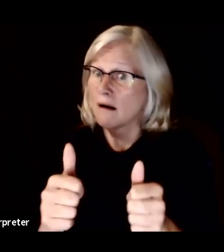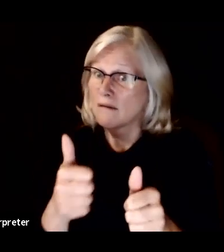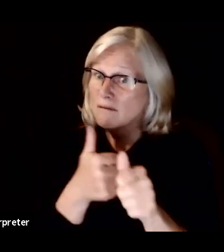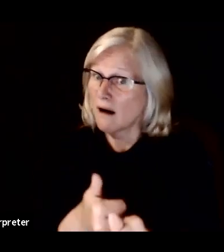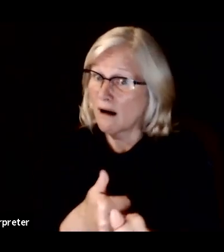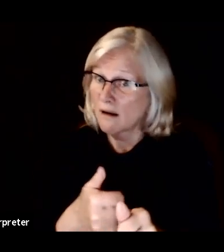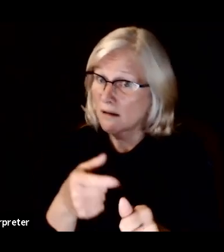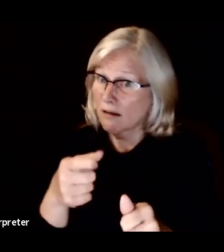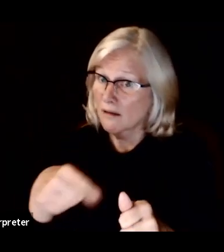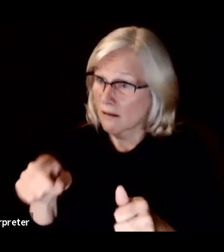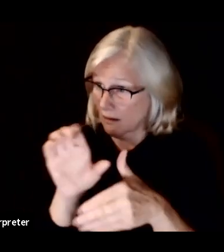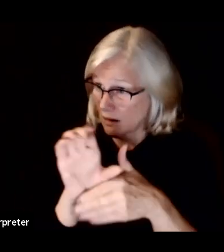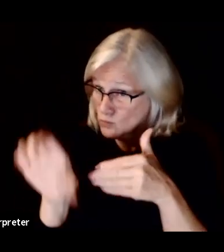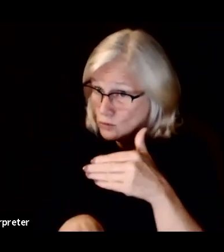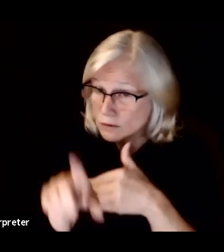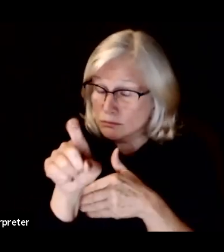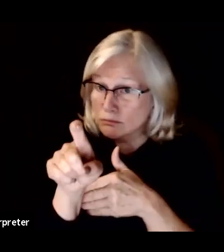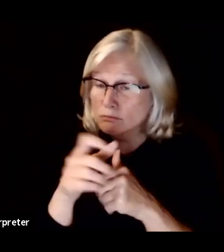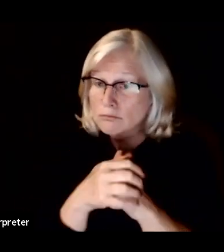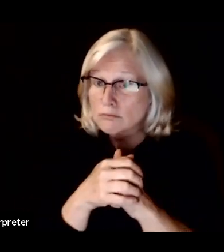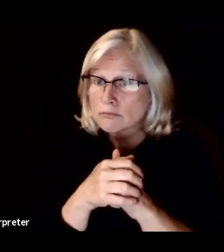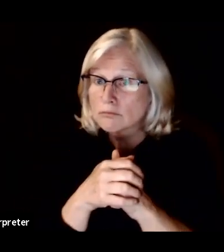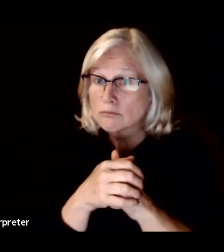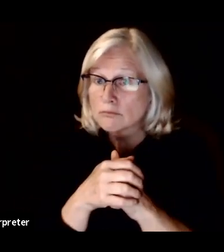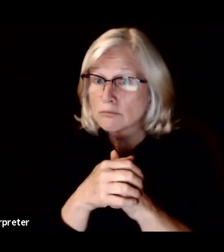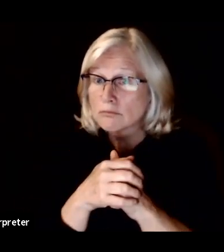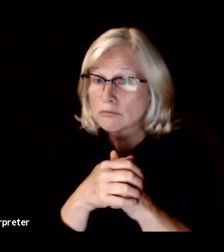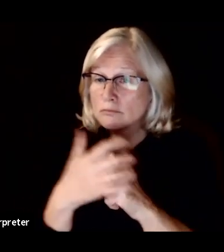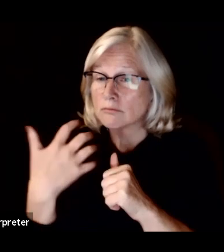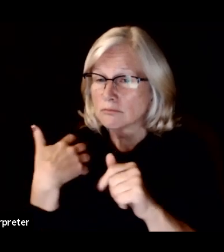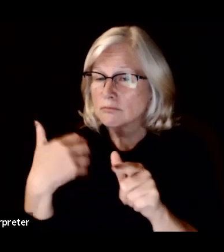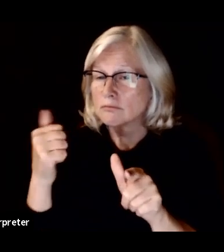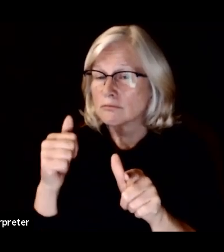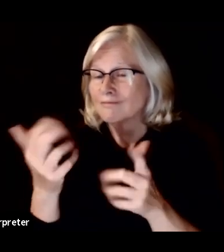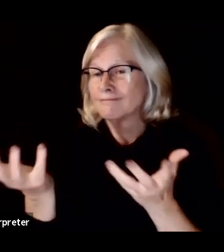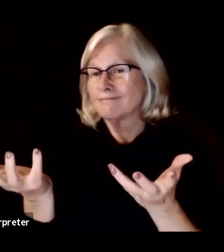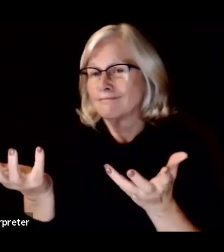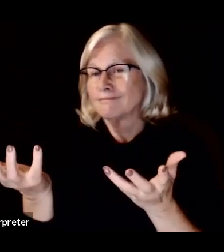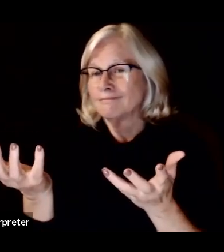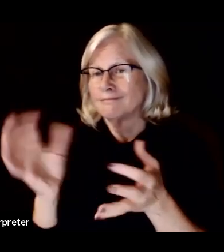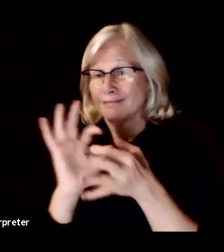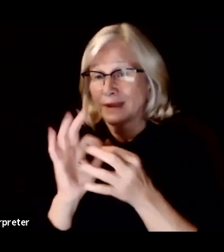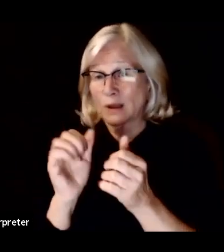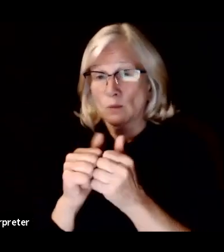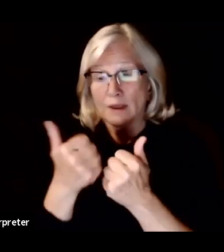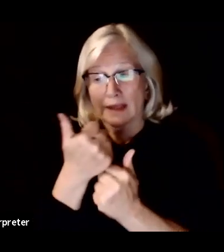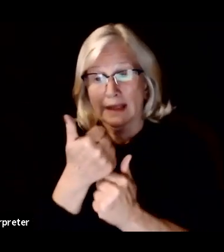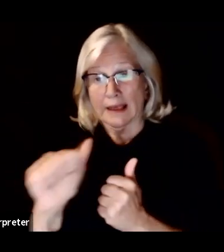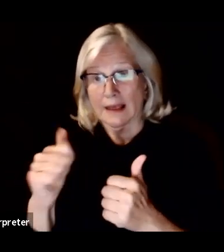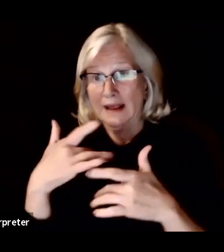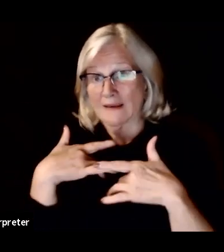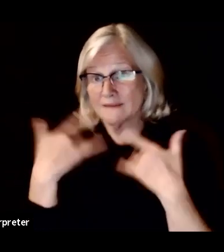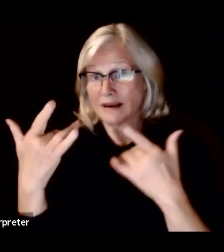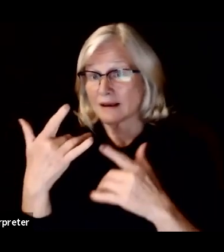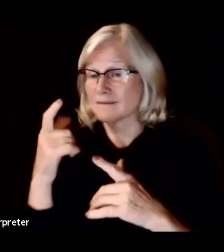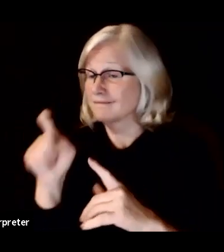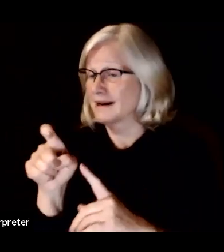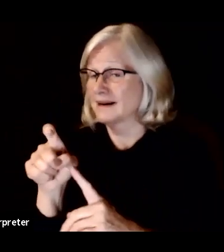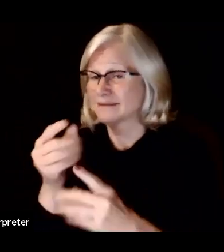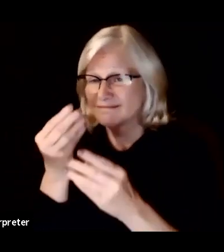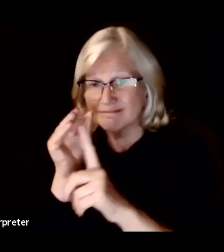Well, I think, as we've seen with all kinds of events, we just keep on reinforcing when we know events are planned that the event organizers